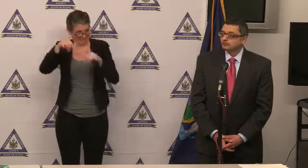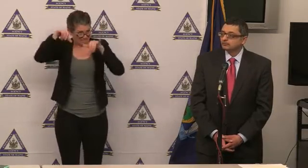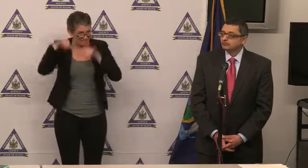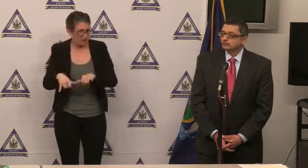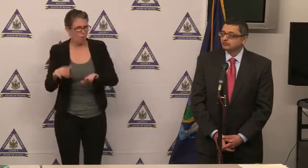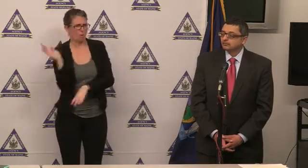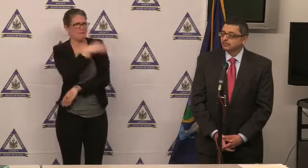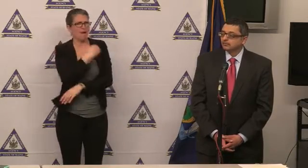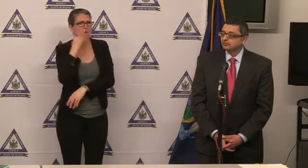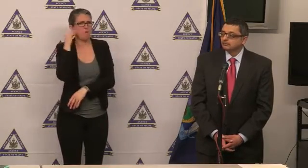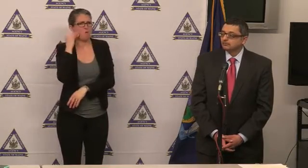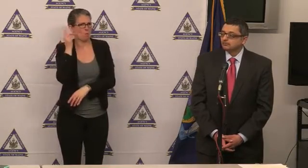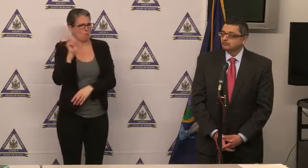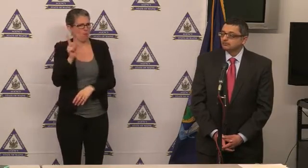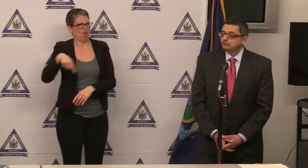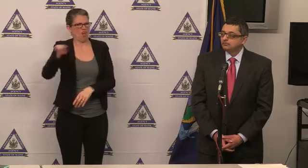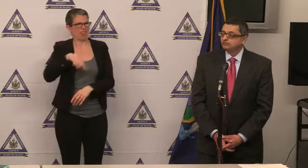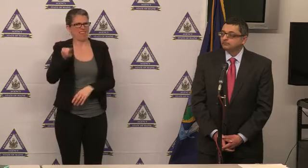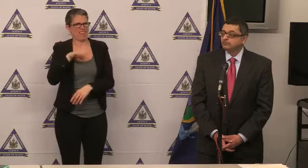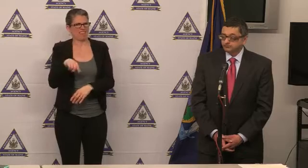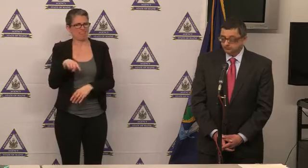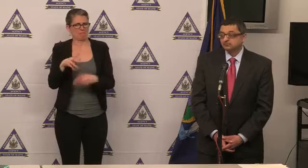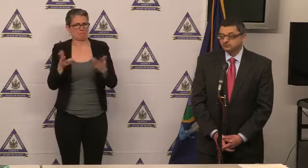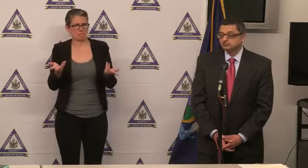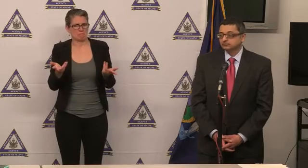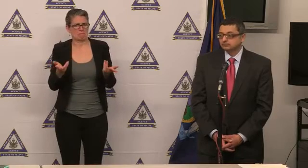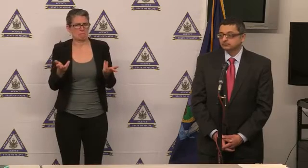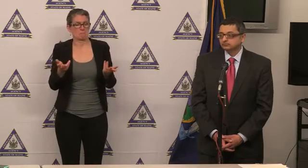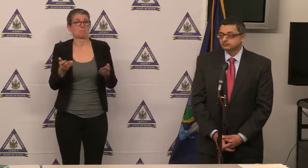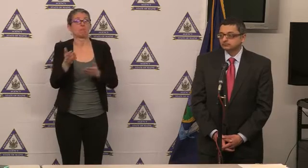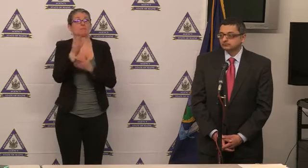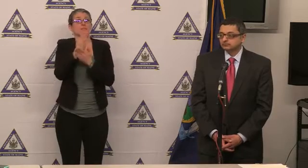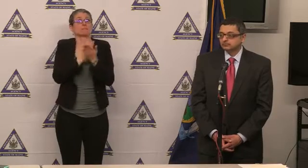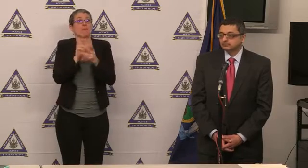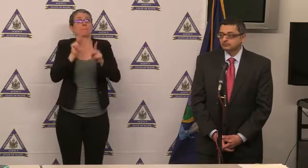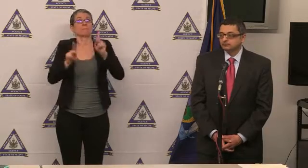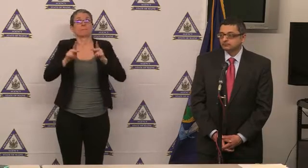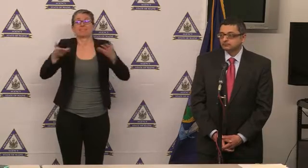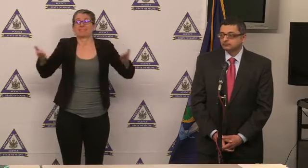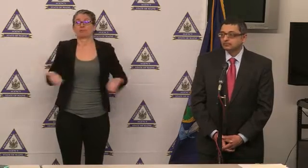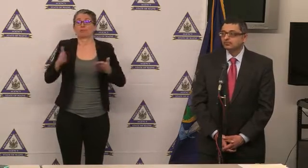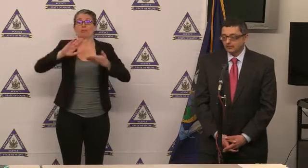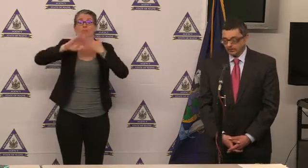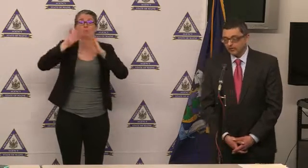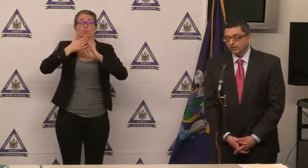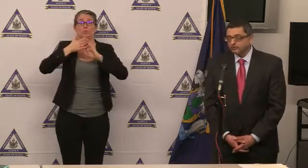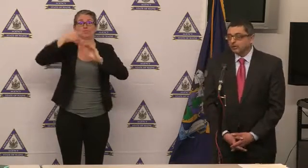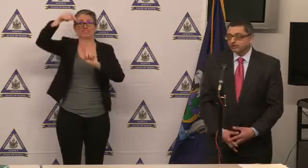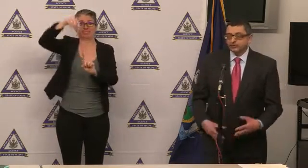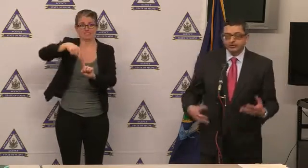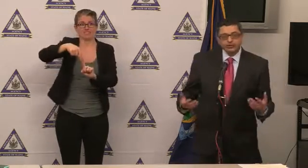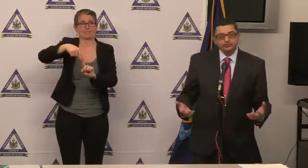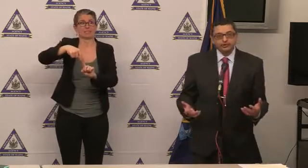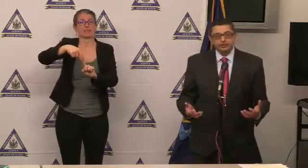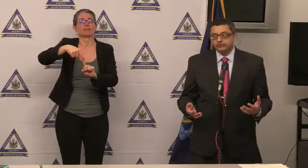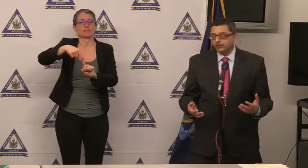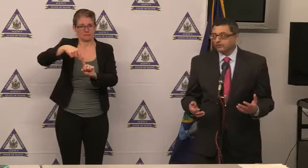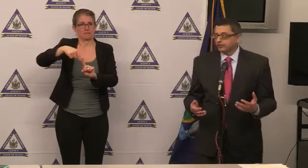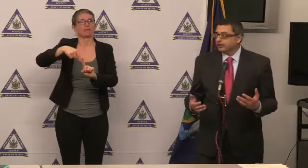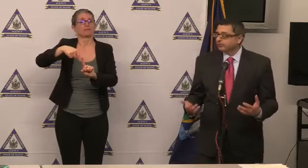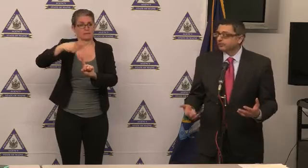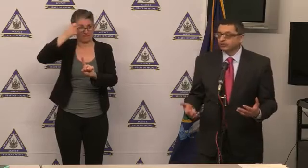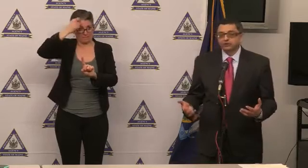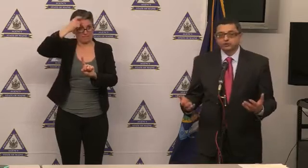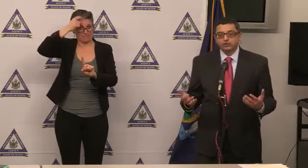their communities and they're classified in another state and the number might be lower, but those people are still there? Good. So the question is,